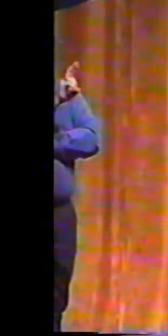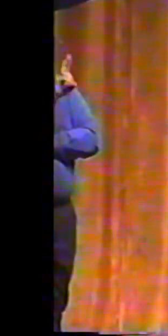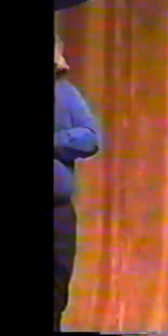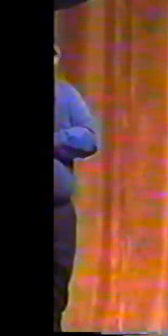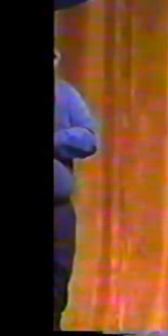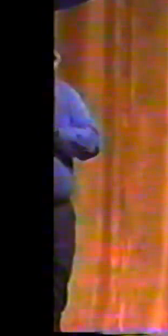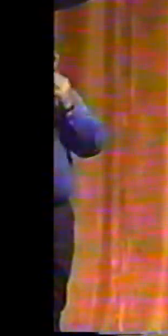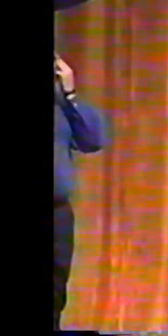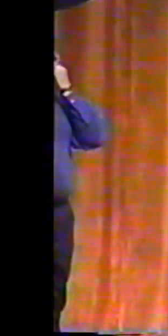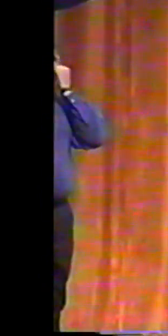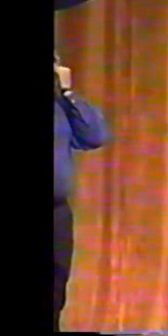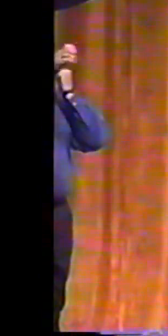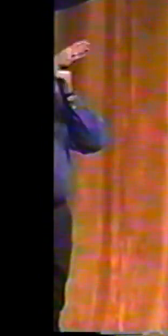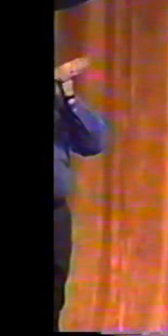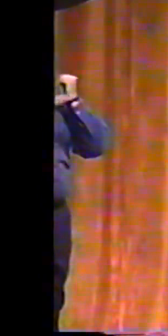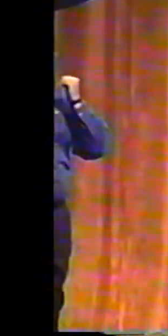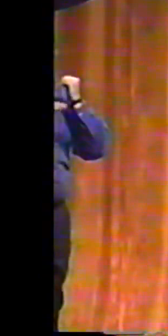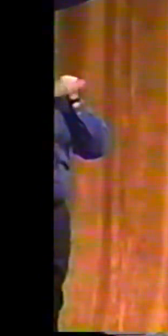at concerns about